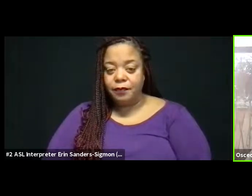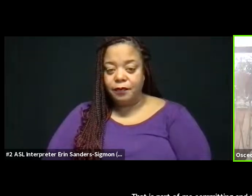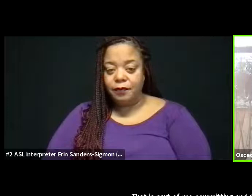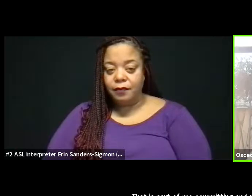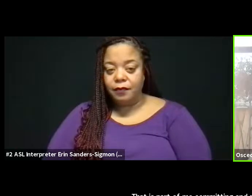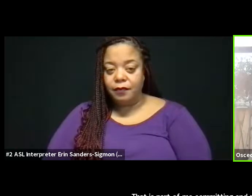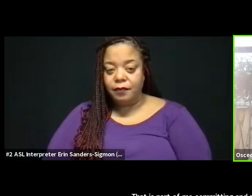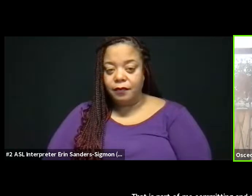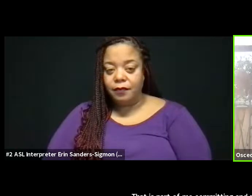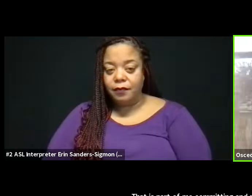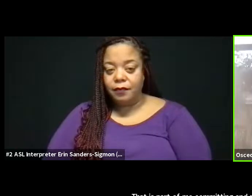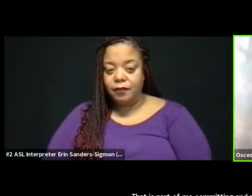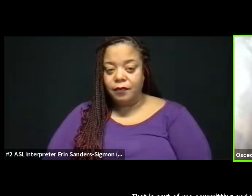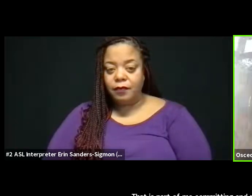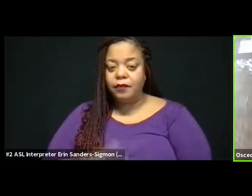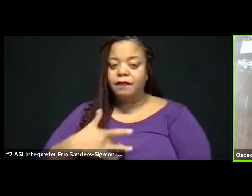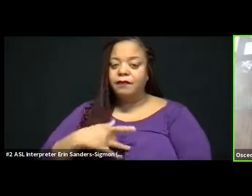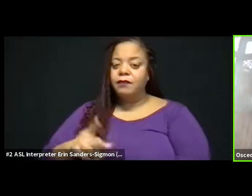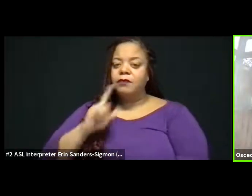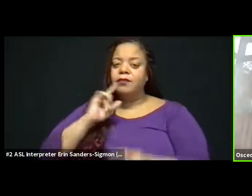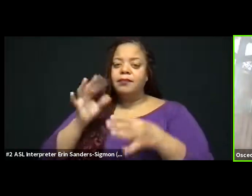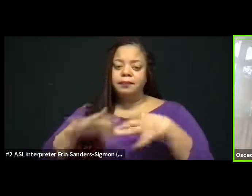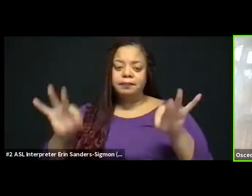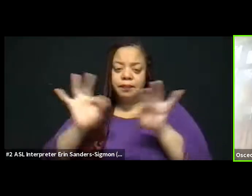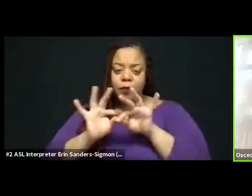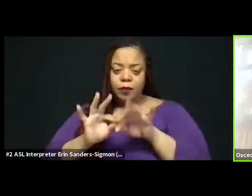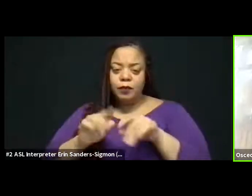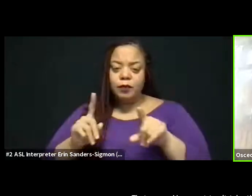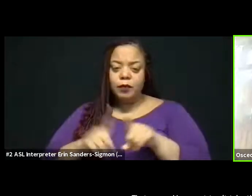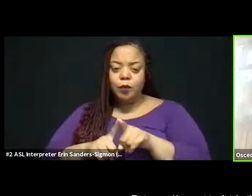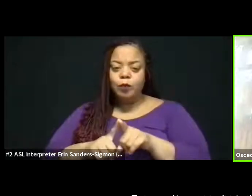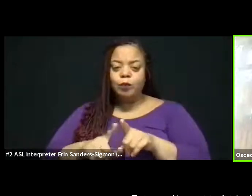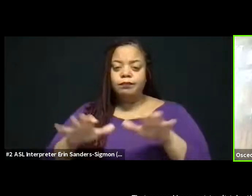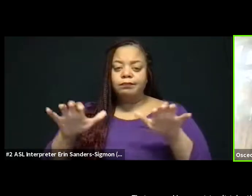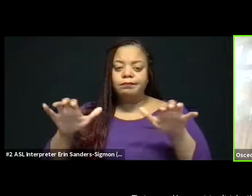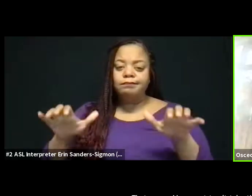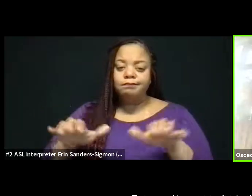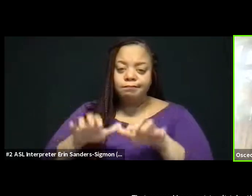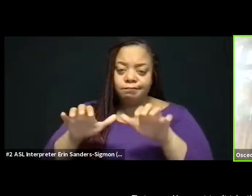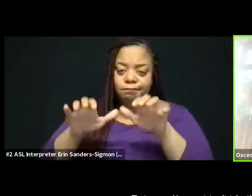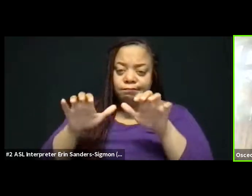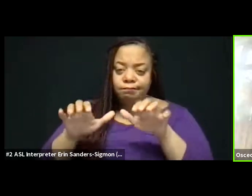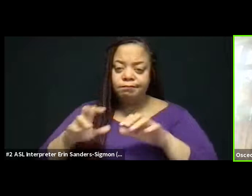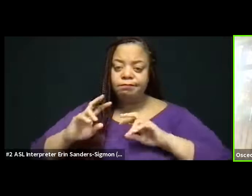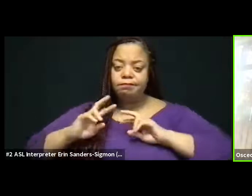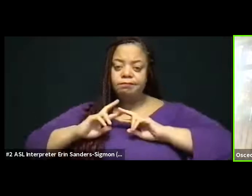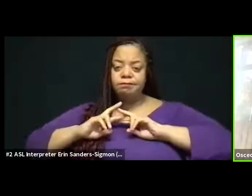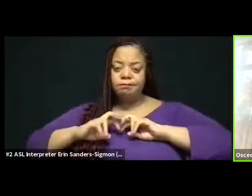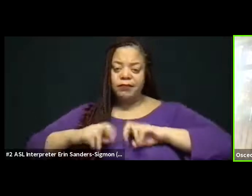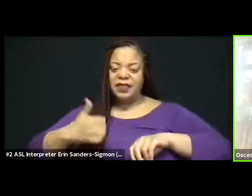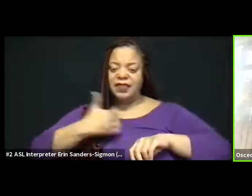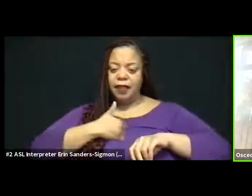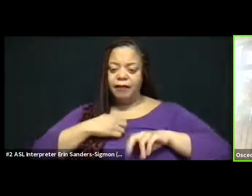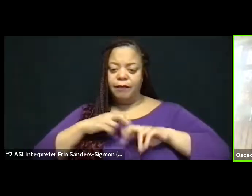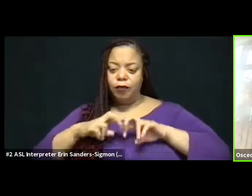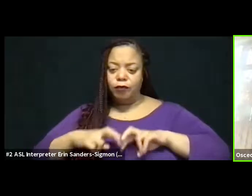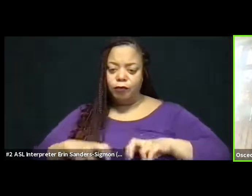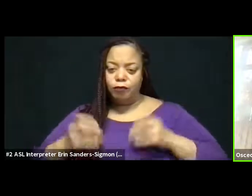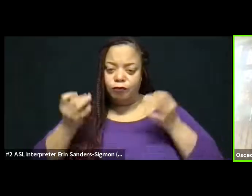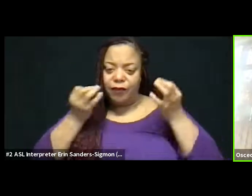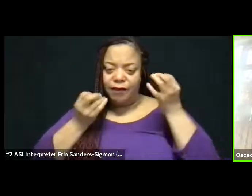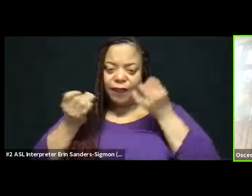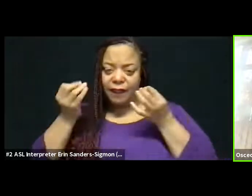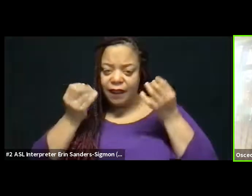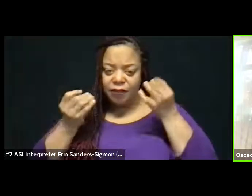do every day. I sit with my journal and I ask myself three questions. Was I resentful today? Was I dishonest? Or